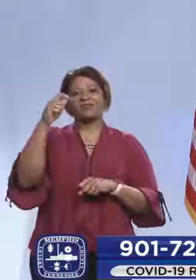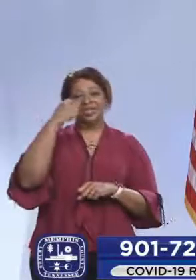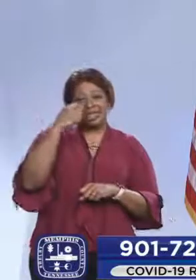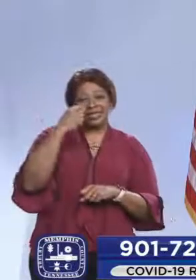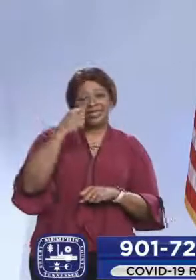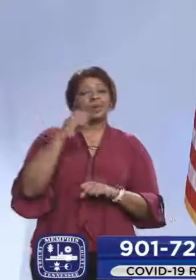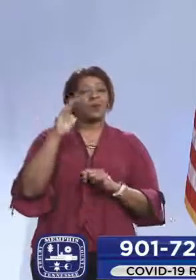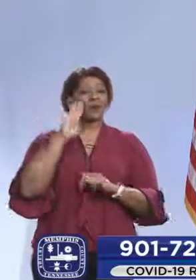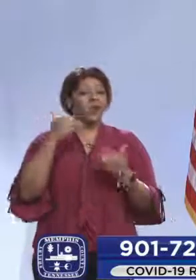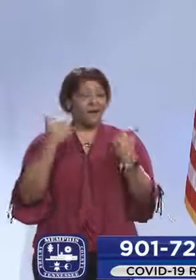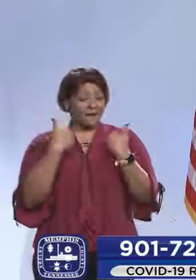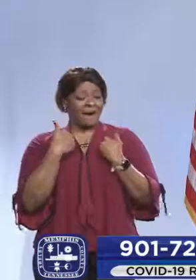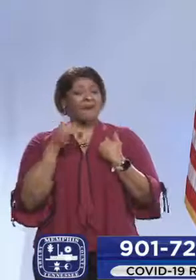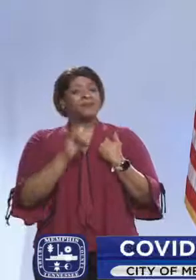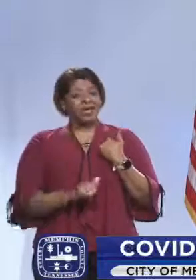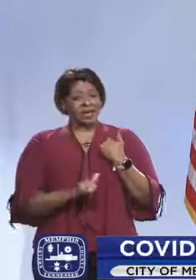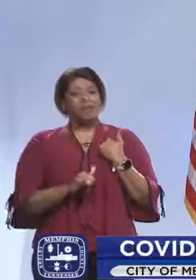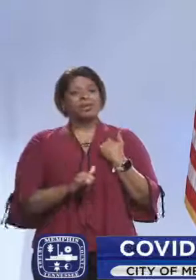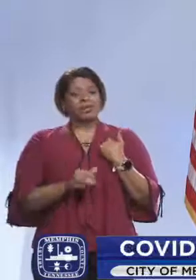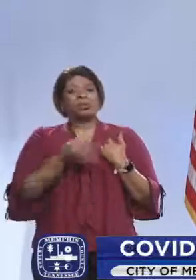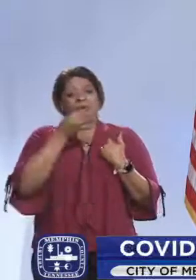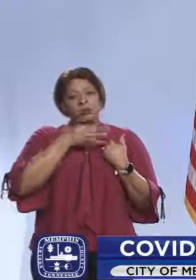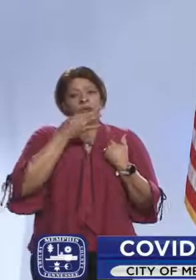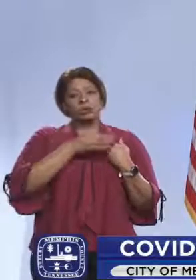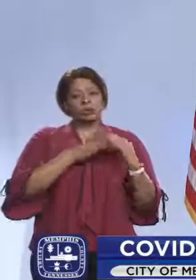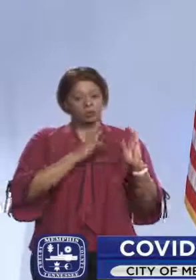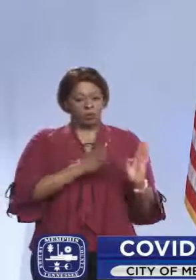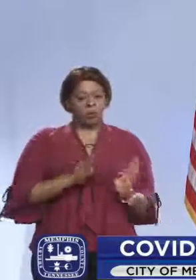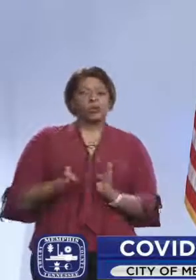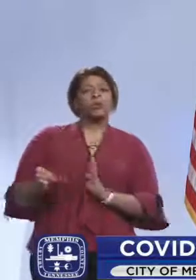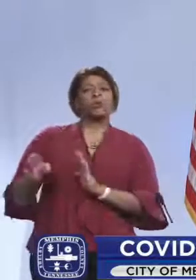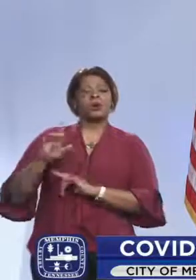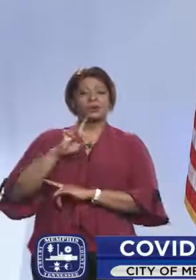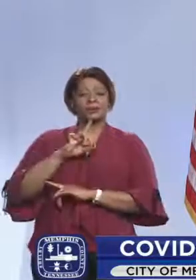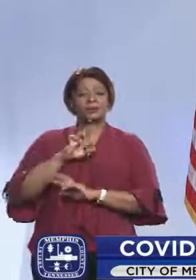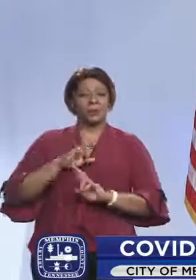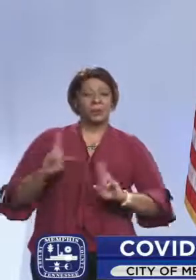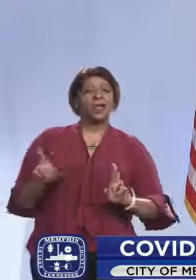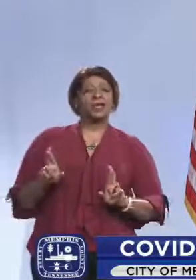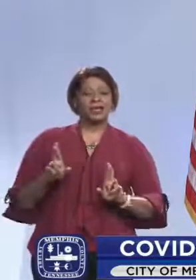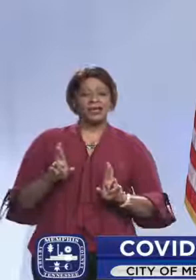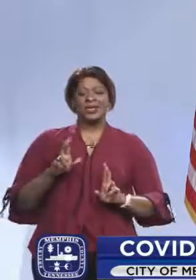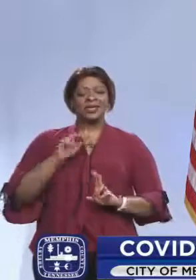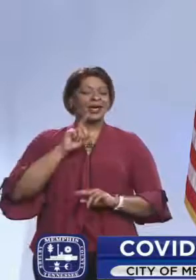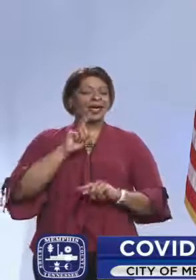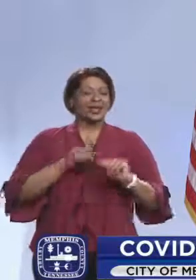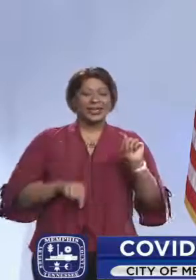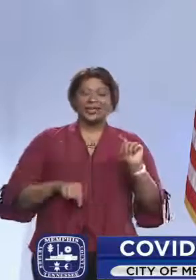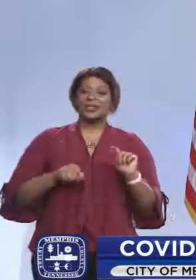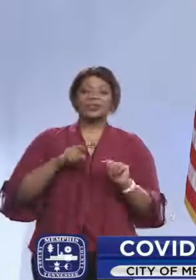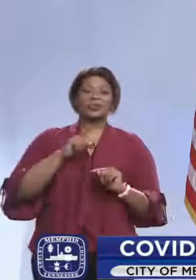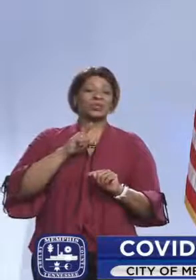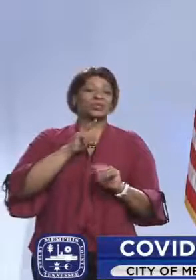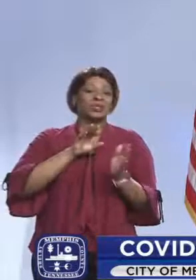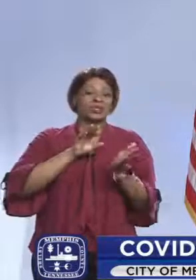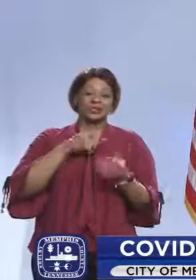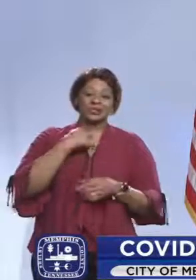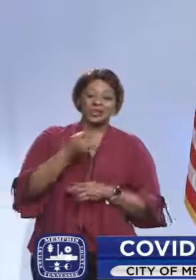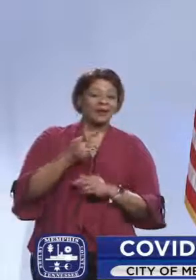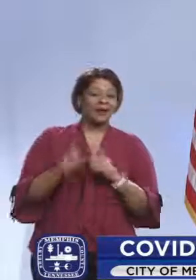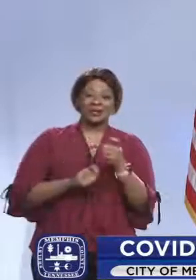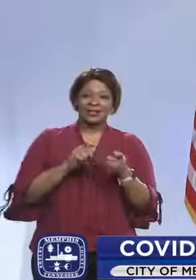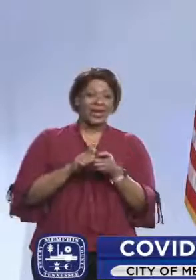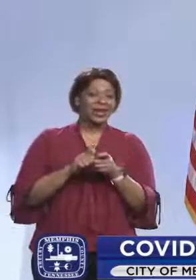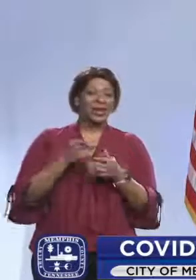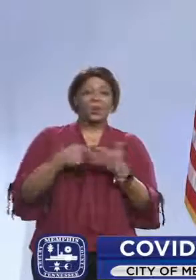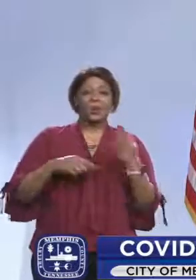we will have that in relatively short order. And so I can't quantitative